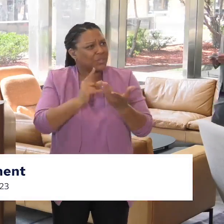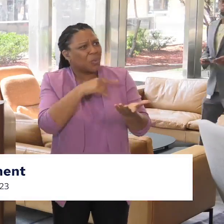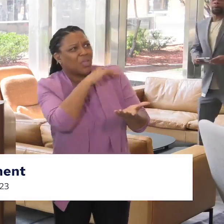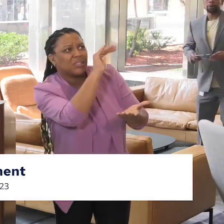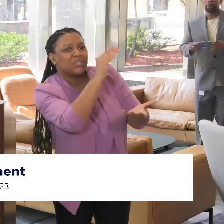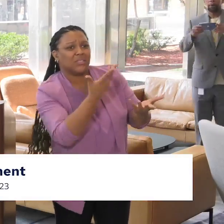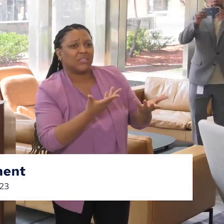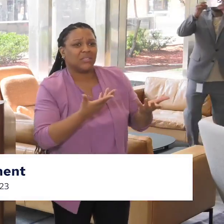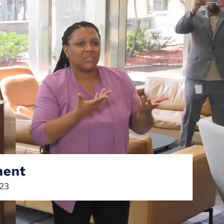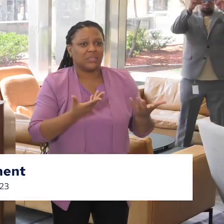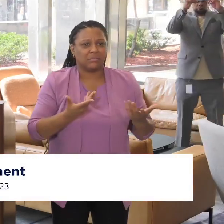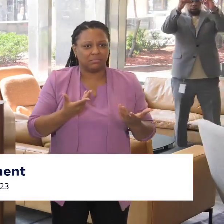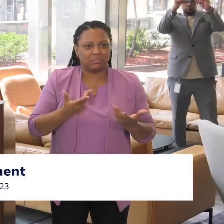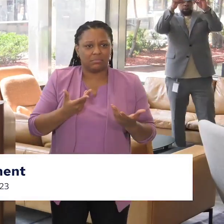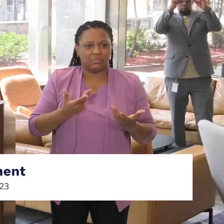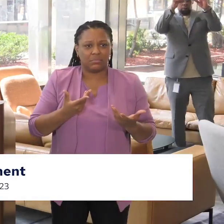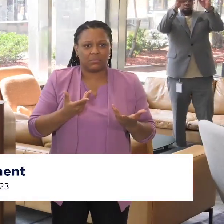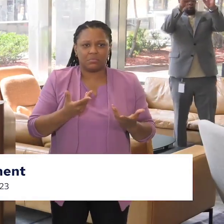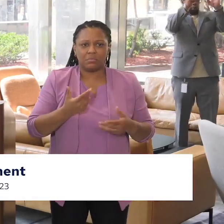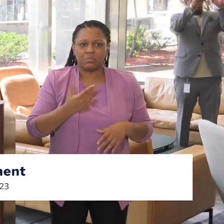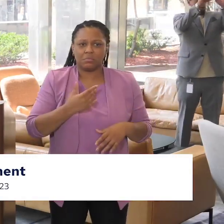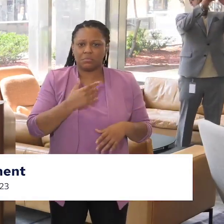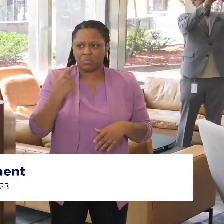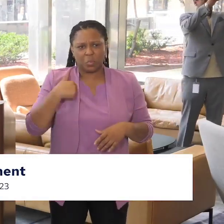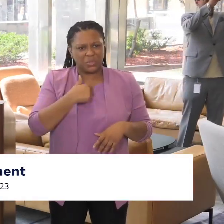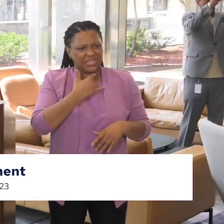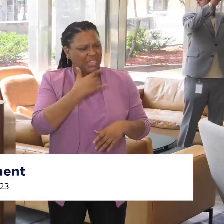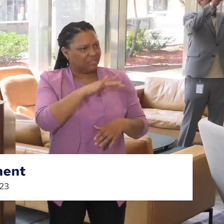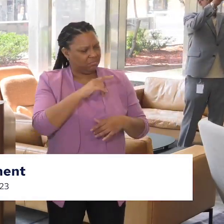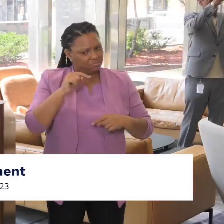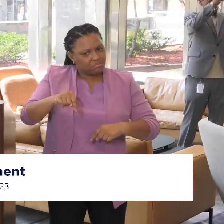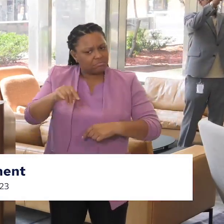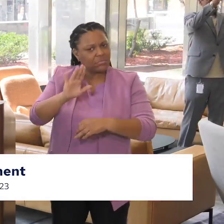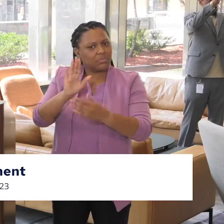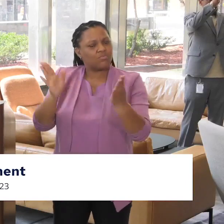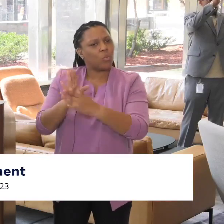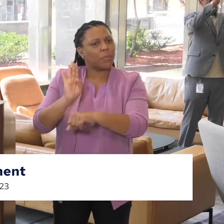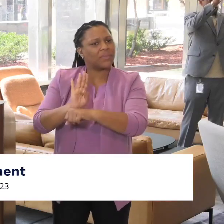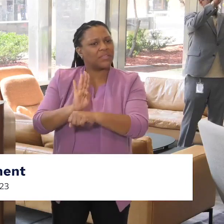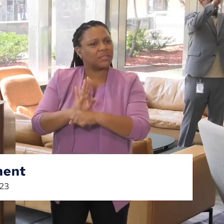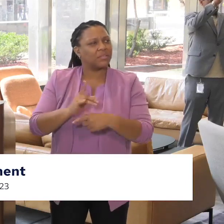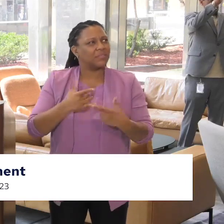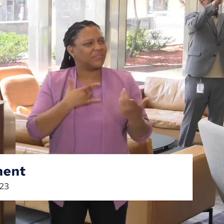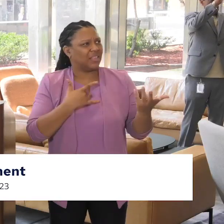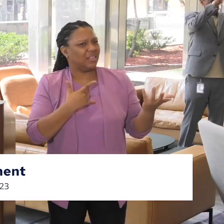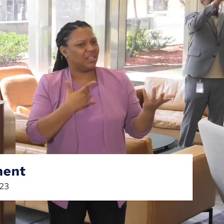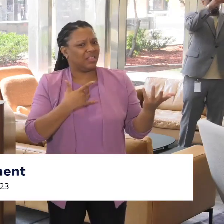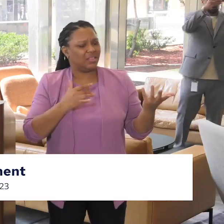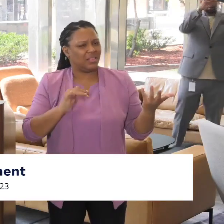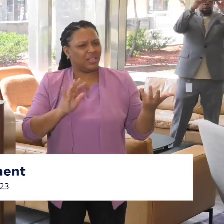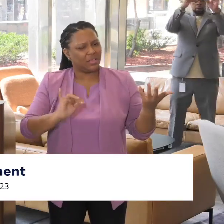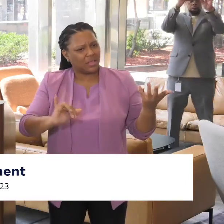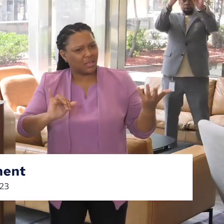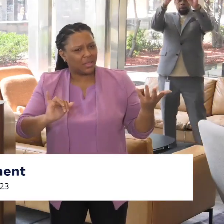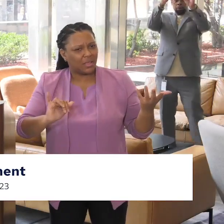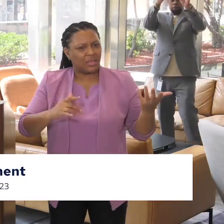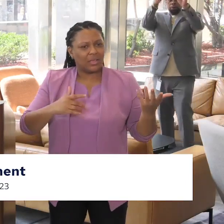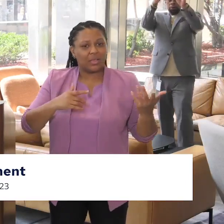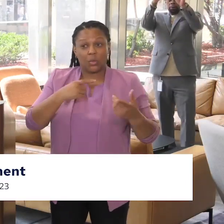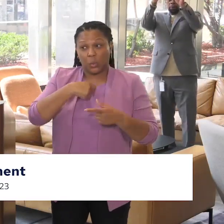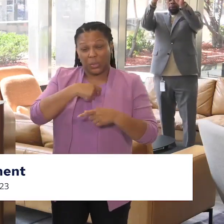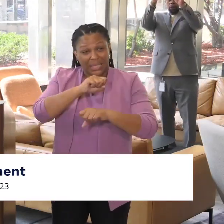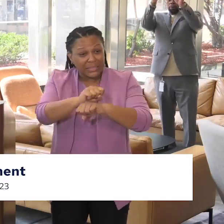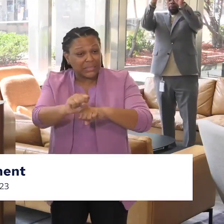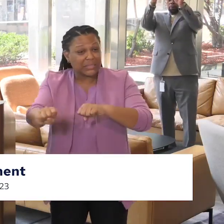small businesses. So without the work that went into the American